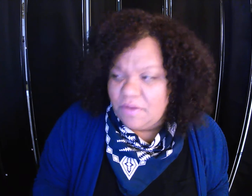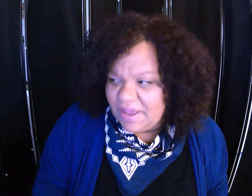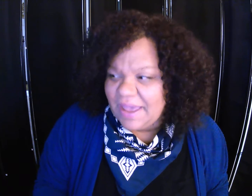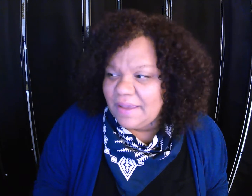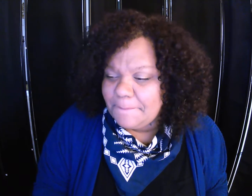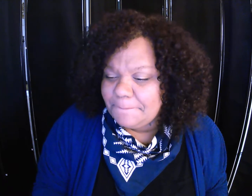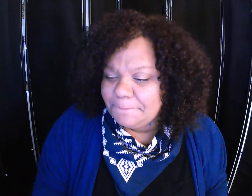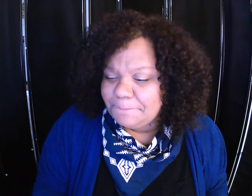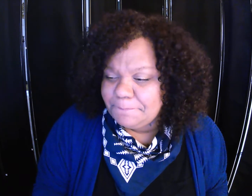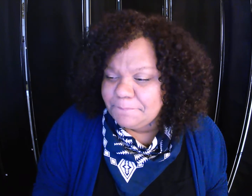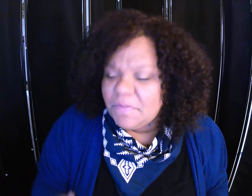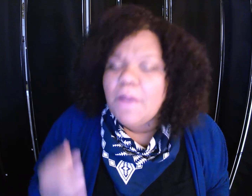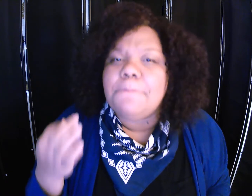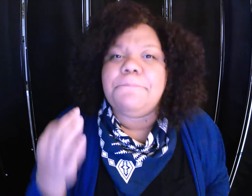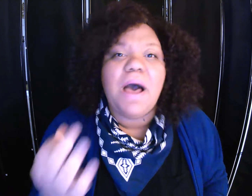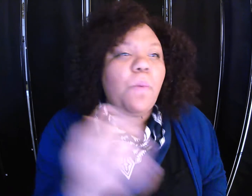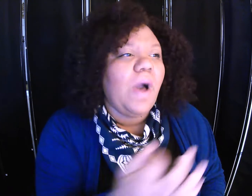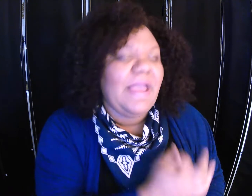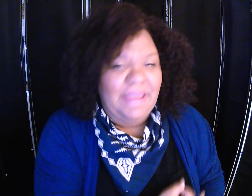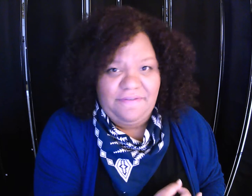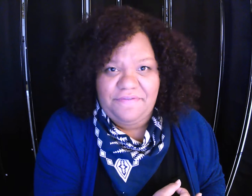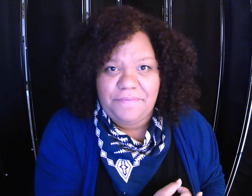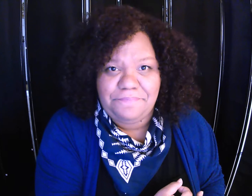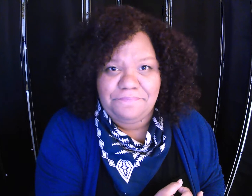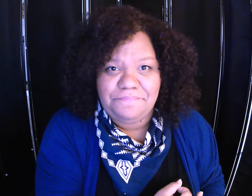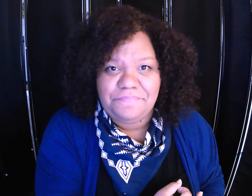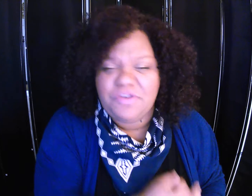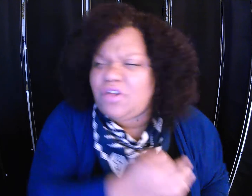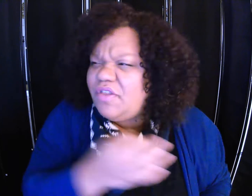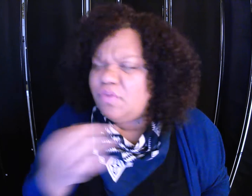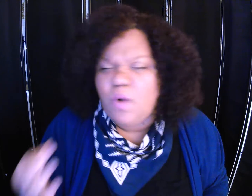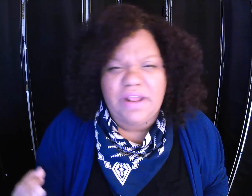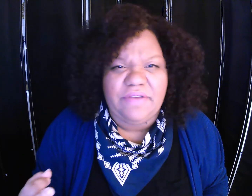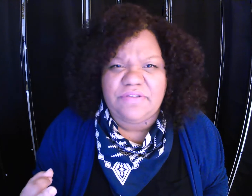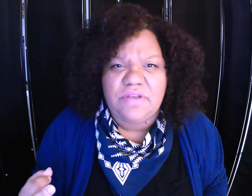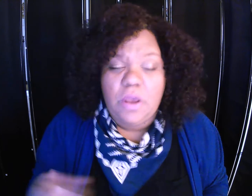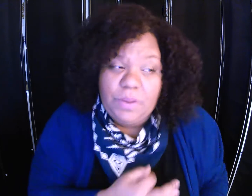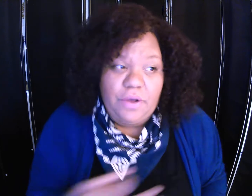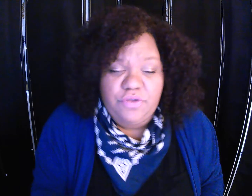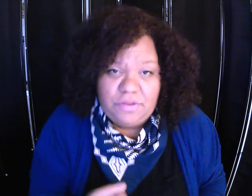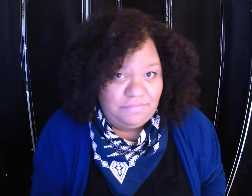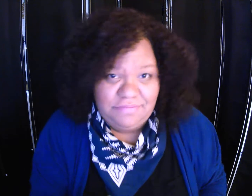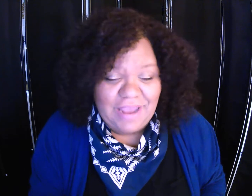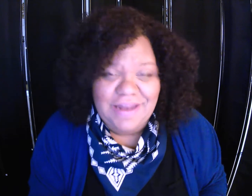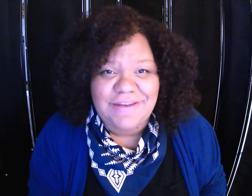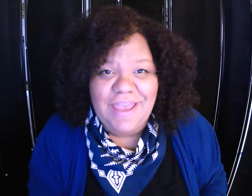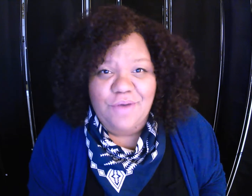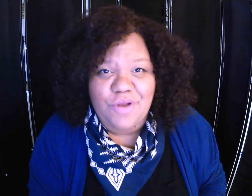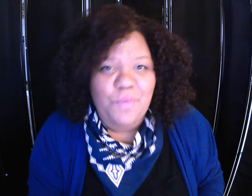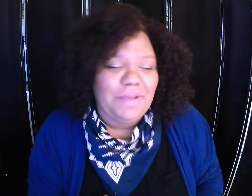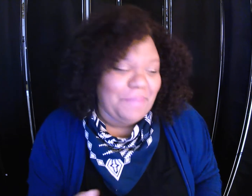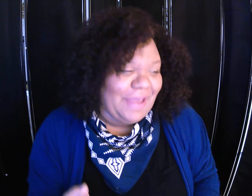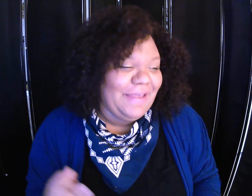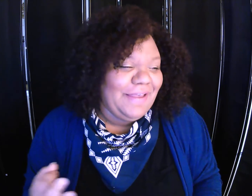okay, but what if? There's all these what ifs. We go through them day in and day out, don't we? But